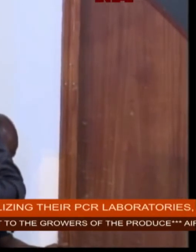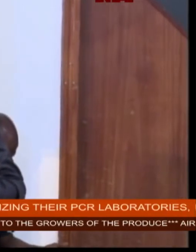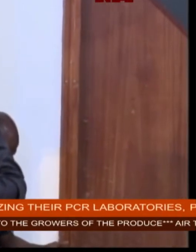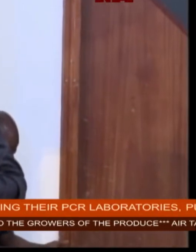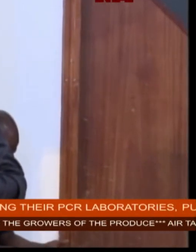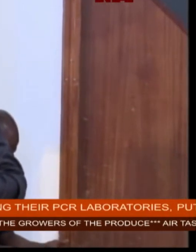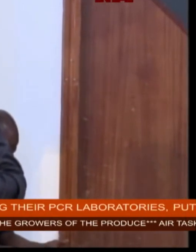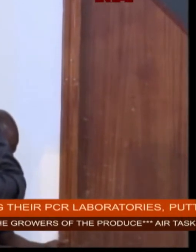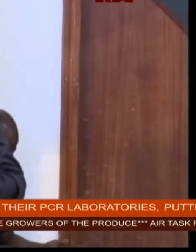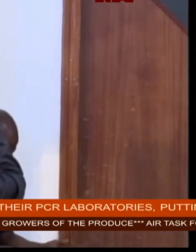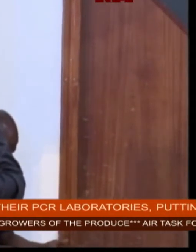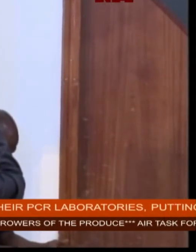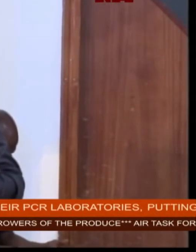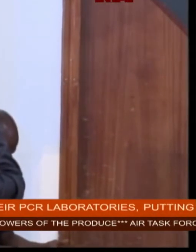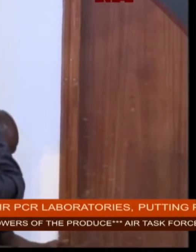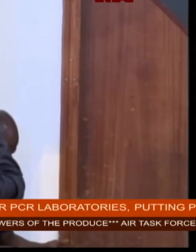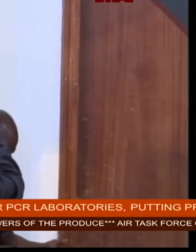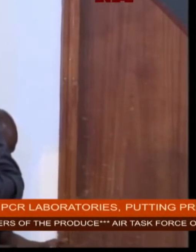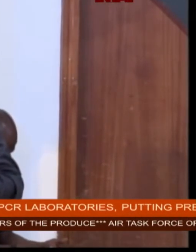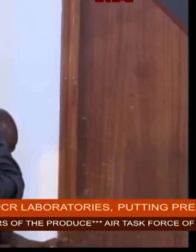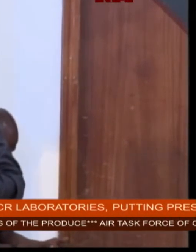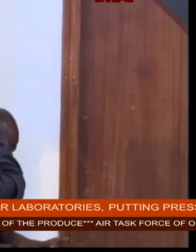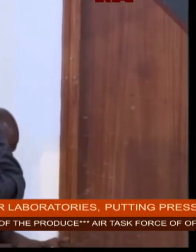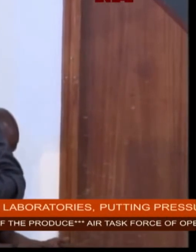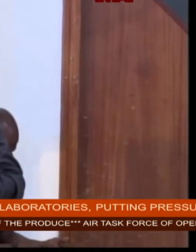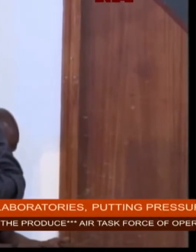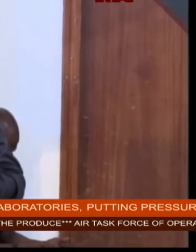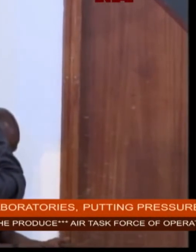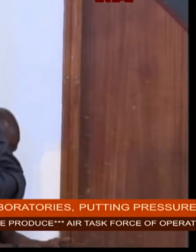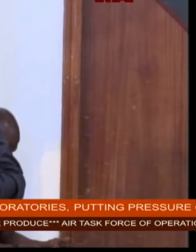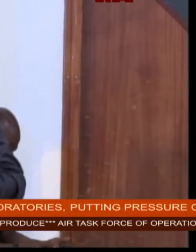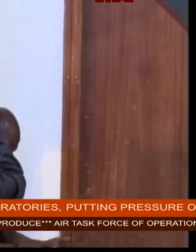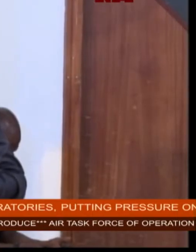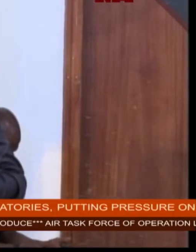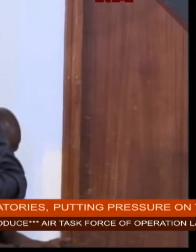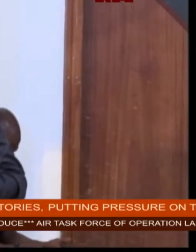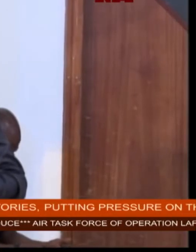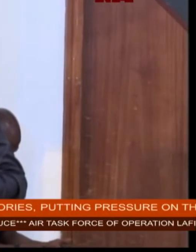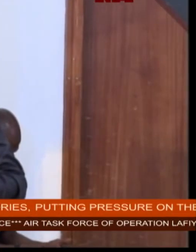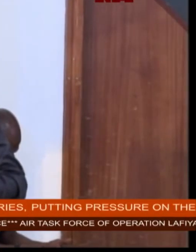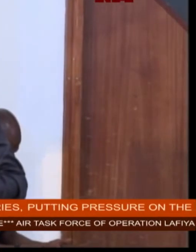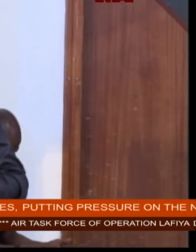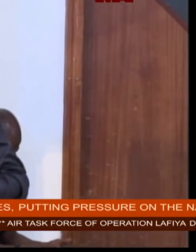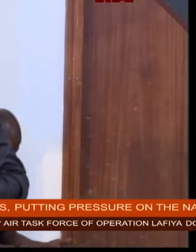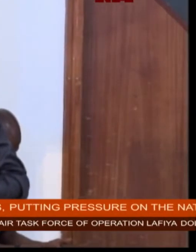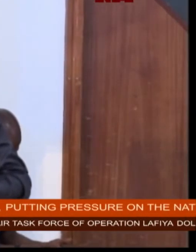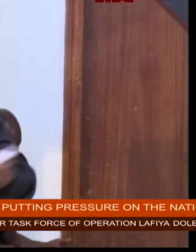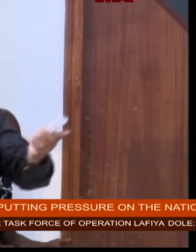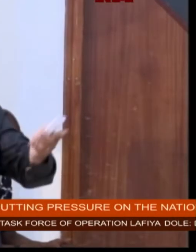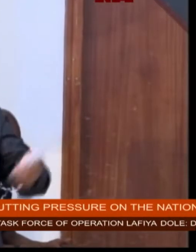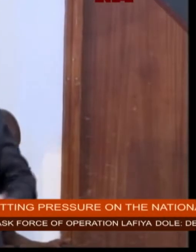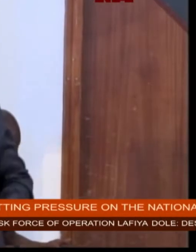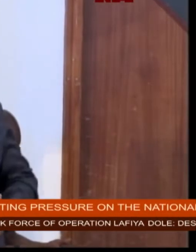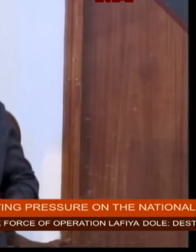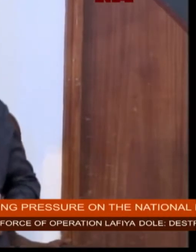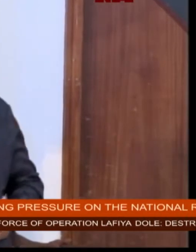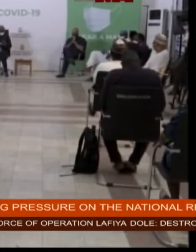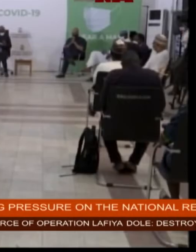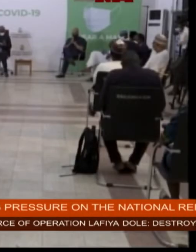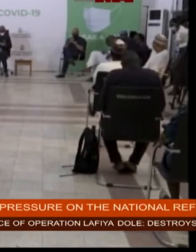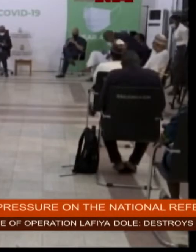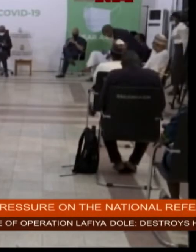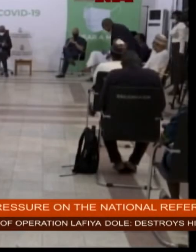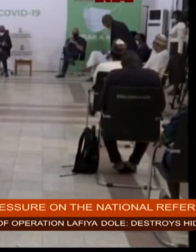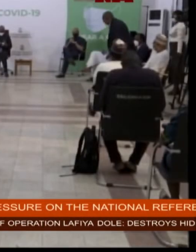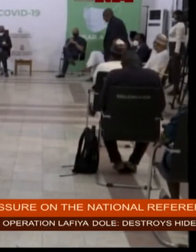respond to the question. So we now invite the Chief Medical Director of the University of Abuja Teaching Hospital, Professor Bisala Ekele, to mount the